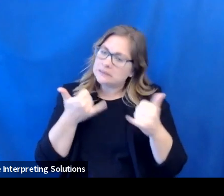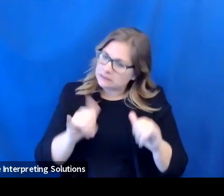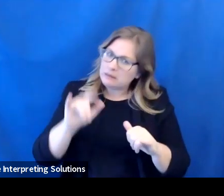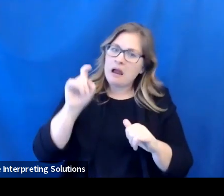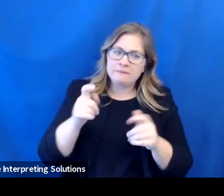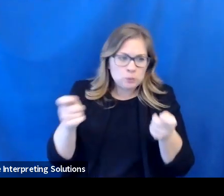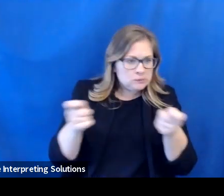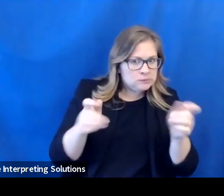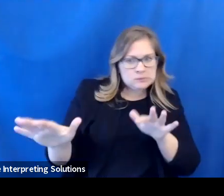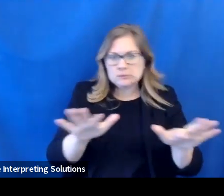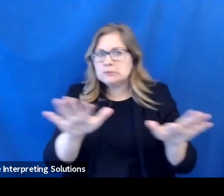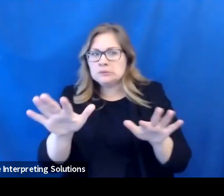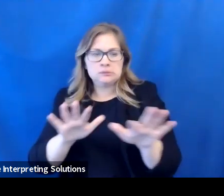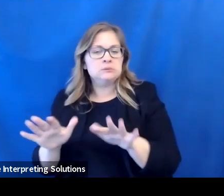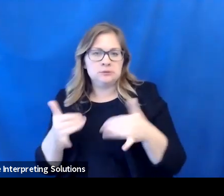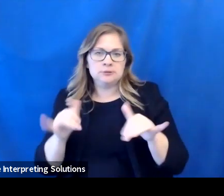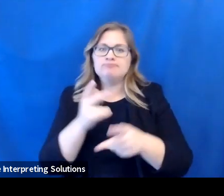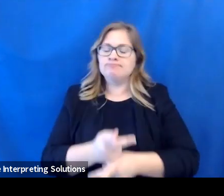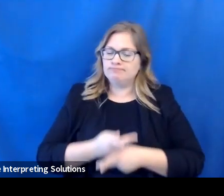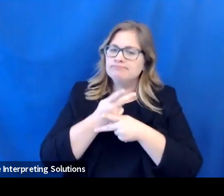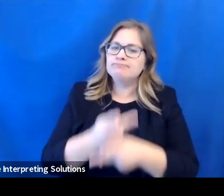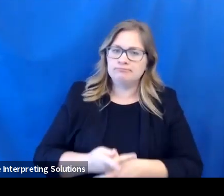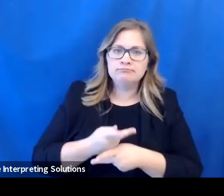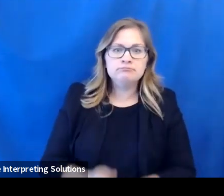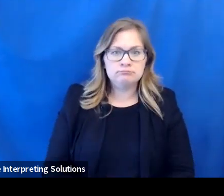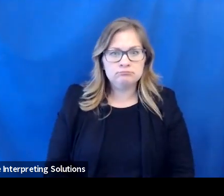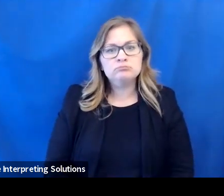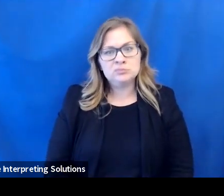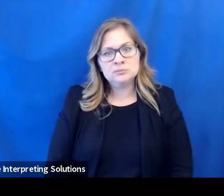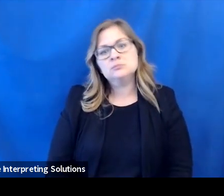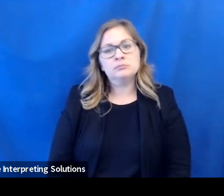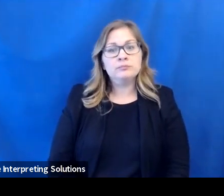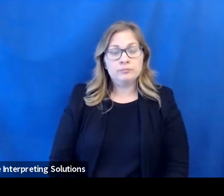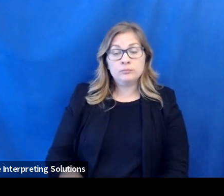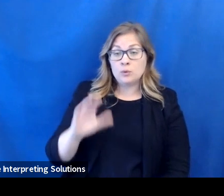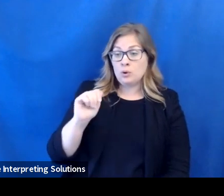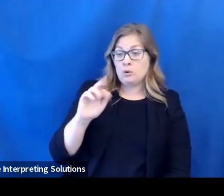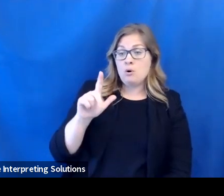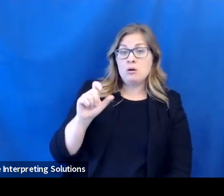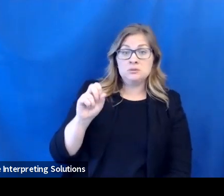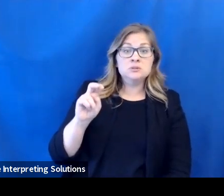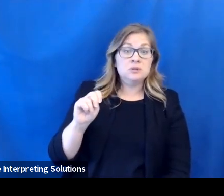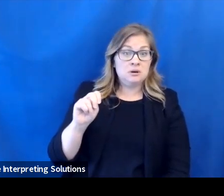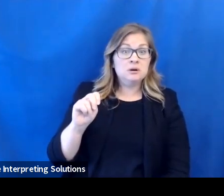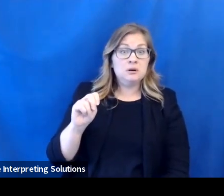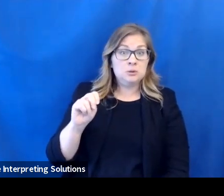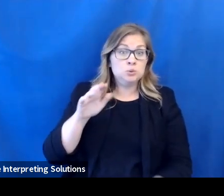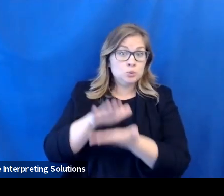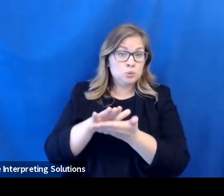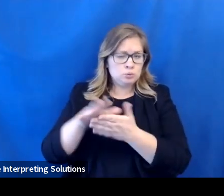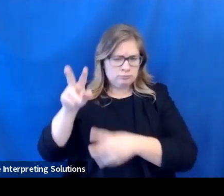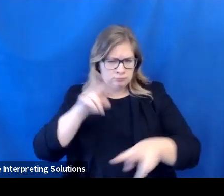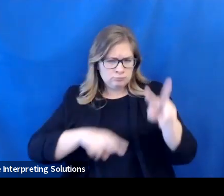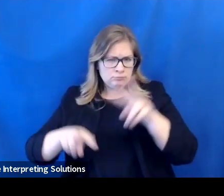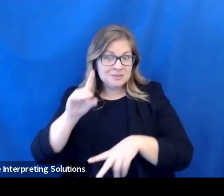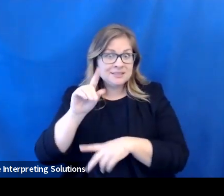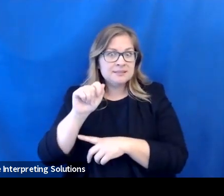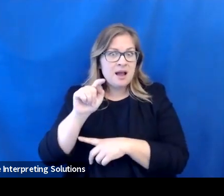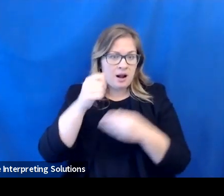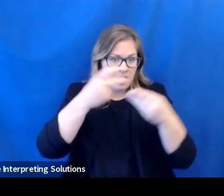Going to the Carlson School and that data gathering, looking across, absolutely those things are helpful. I talk to several governors every